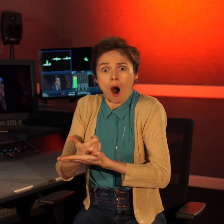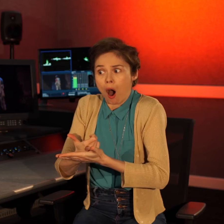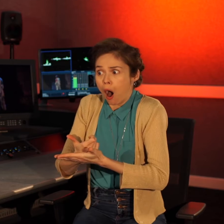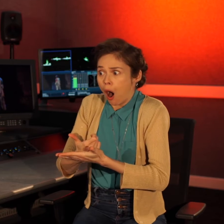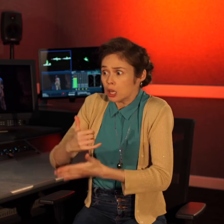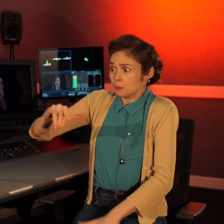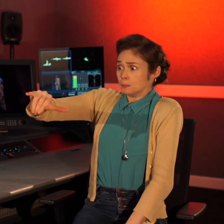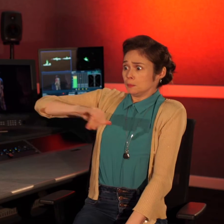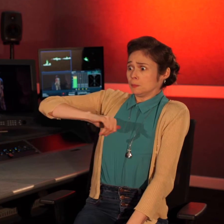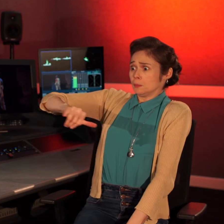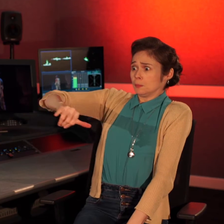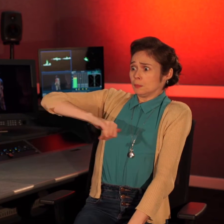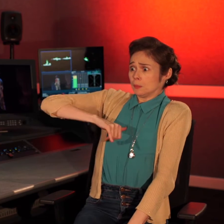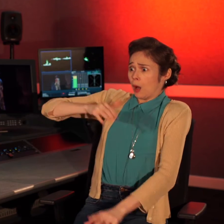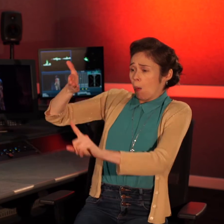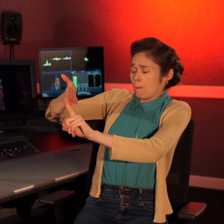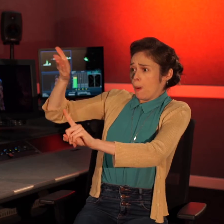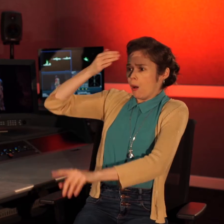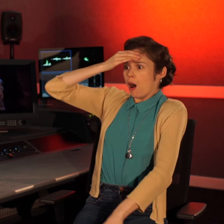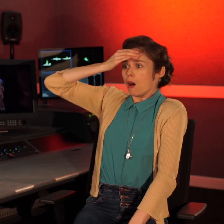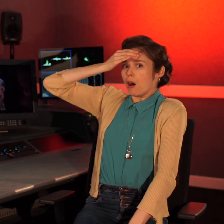Claudius acts very guilty and rushes away.